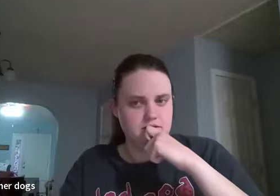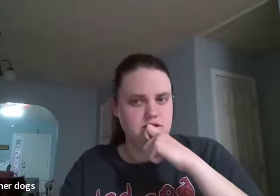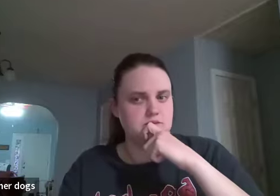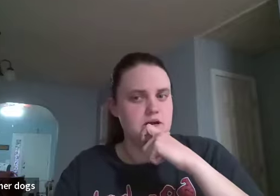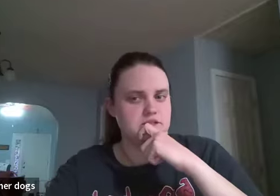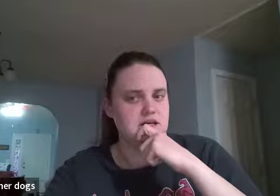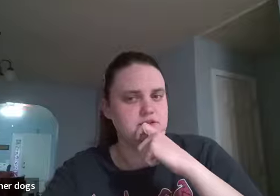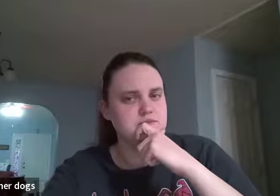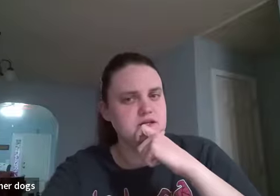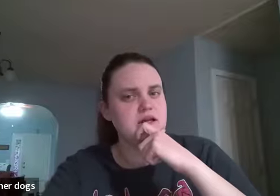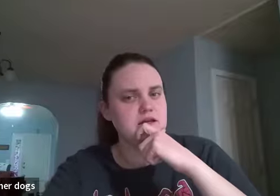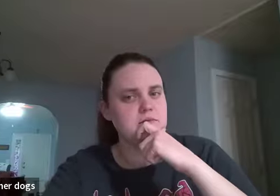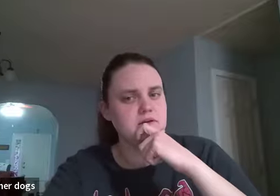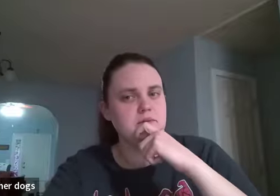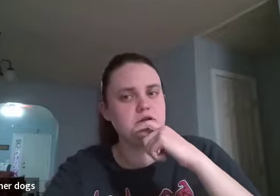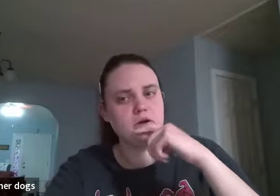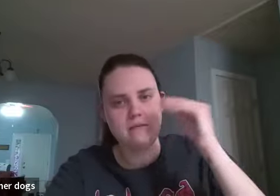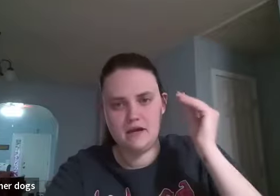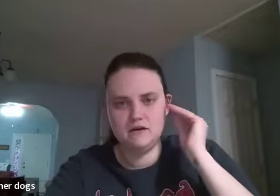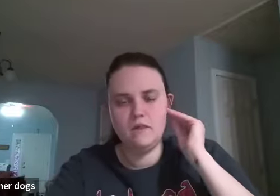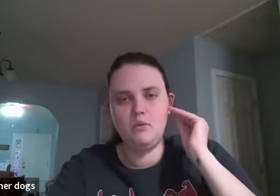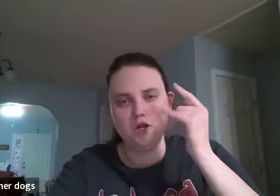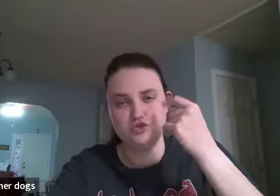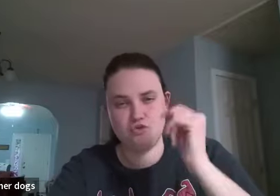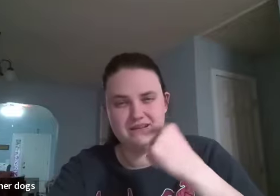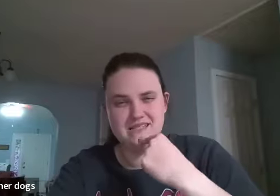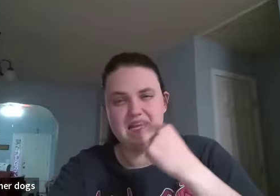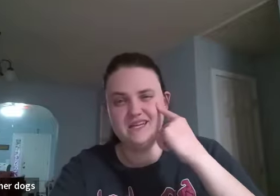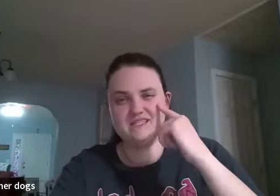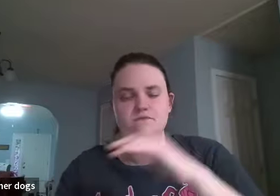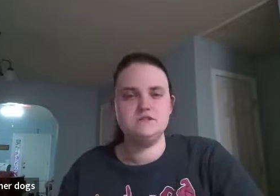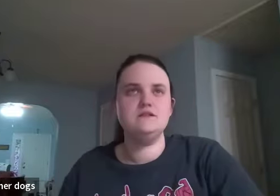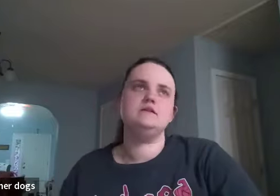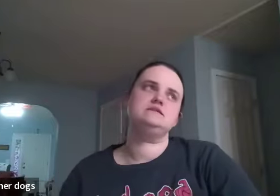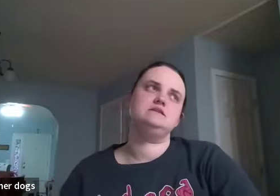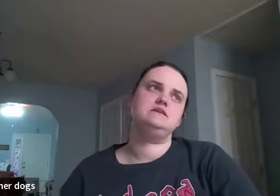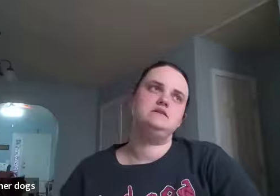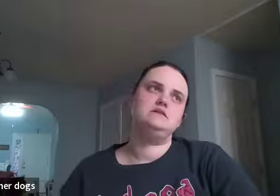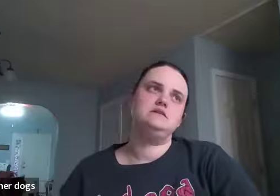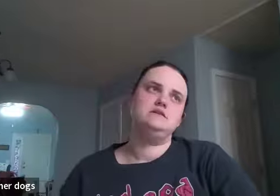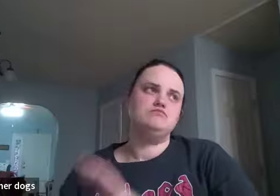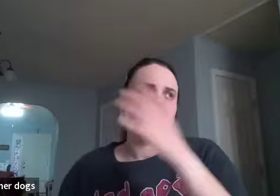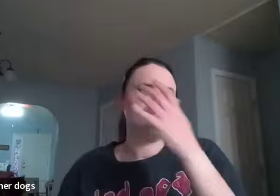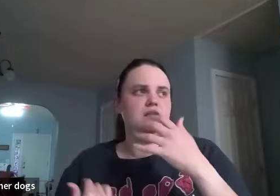yes, that's what I would say. But just be like keeping your mind on like what you're trying to say, and if it gets confusing, like let's see, like